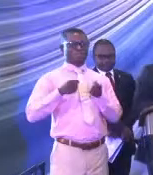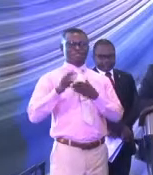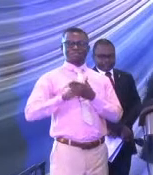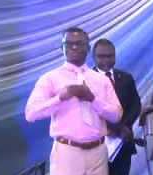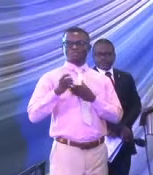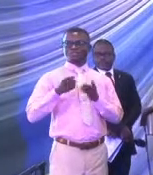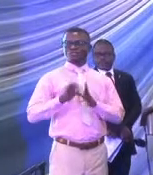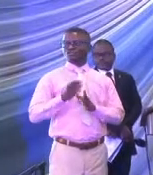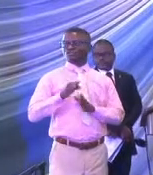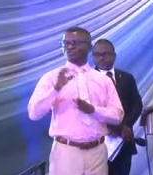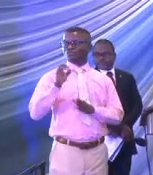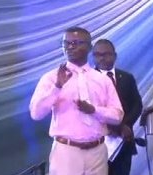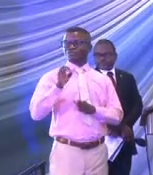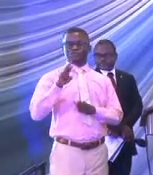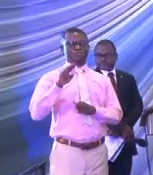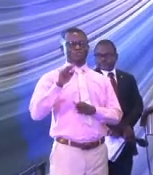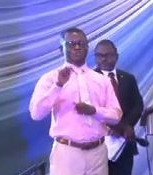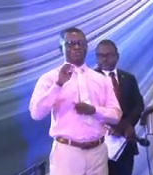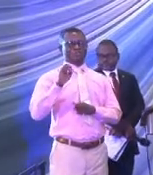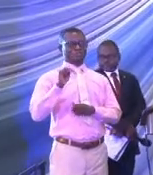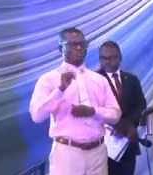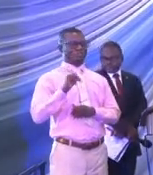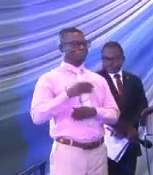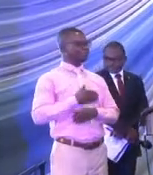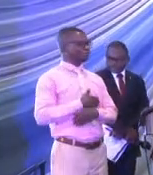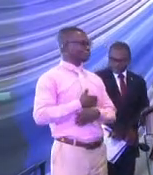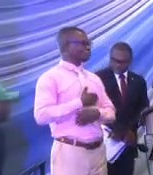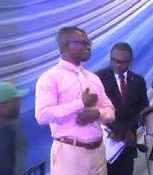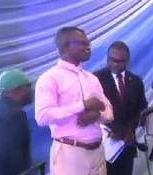FOTEM. Please come forward.